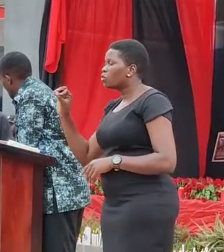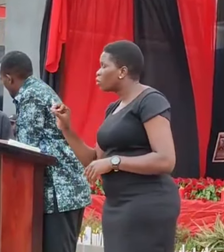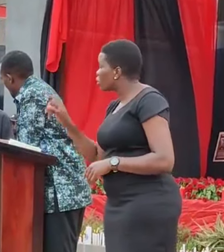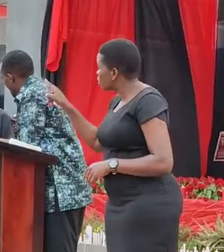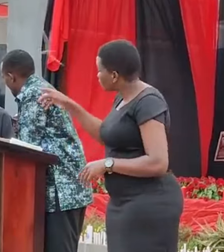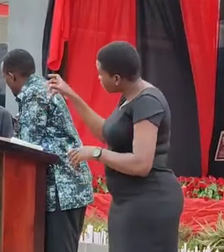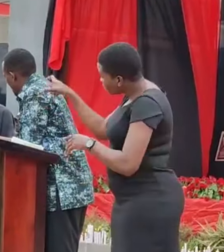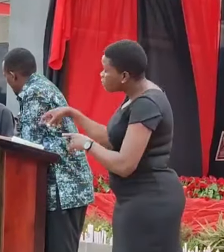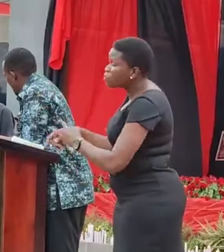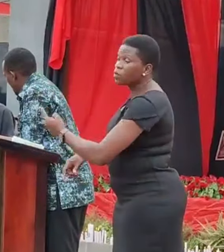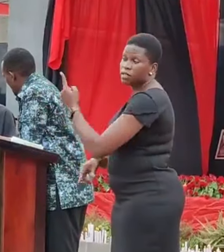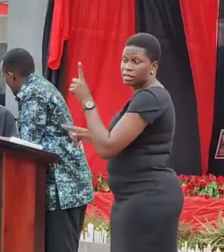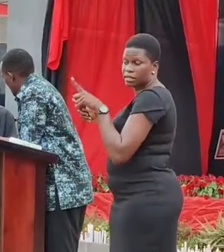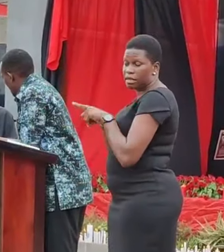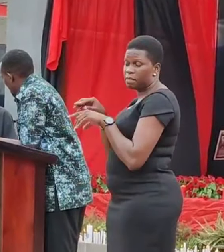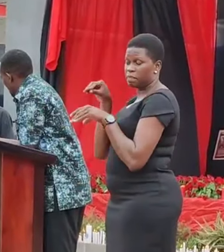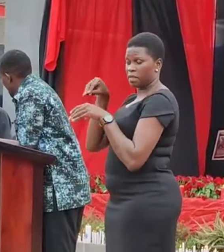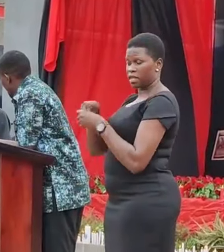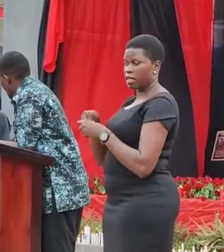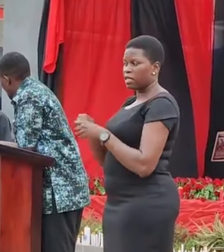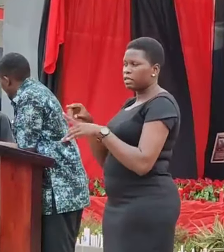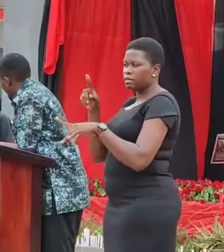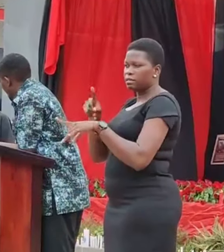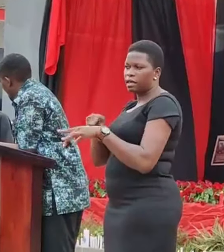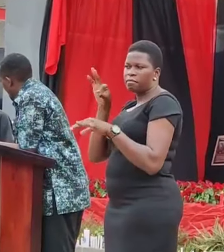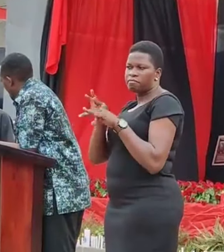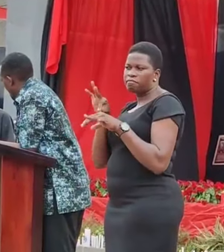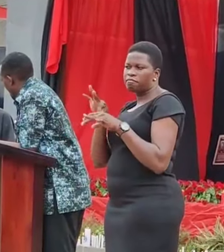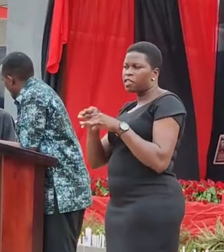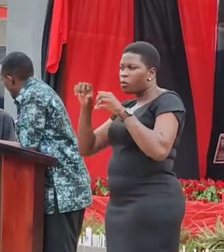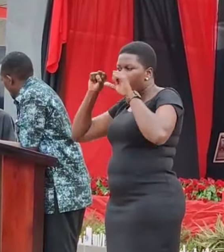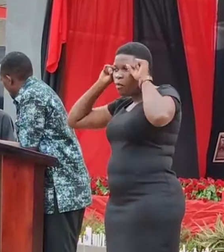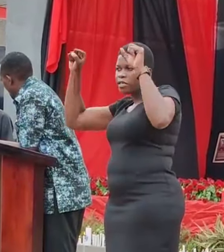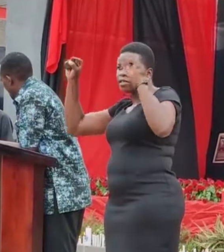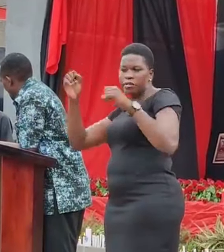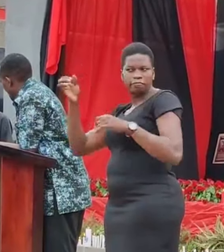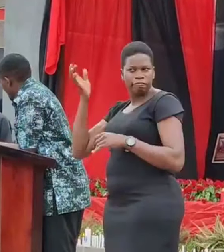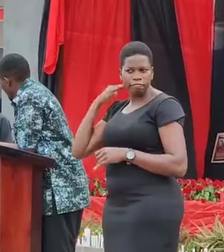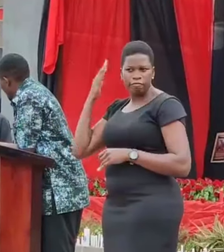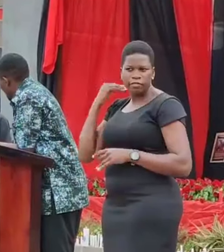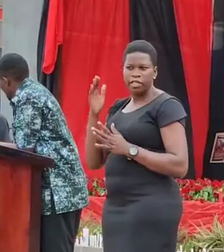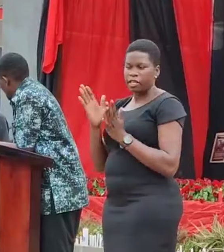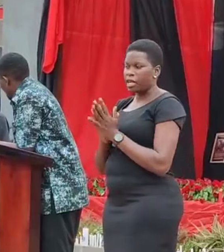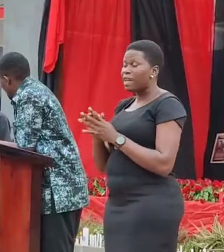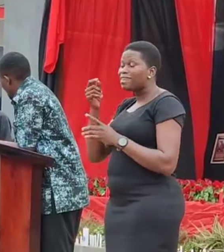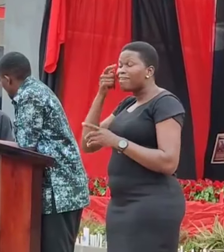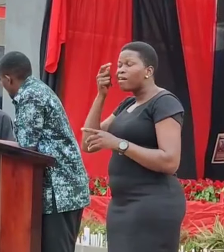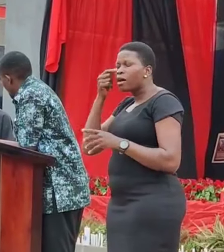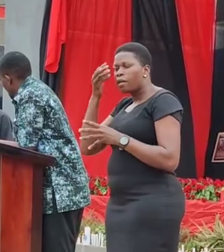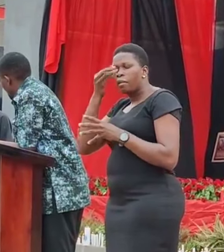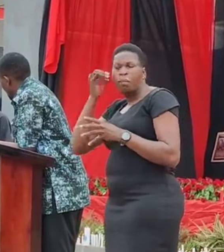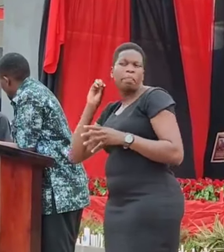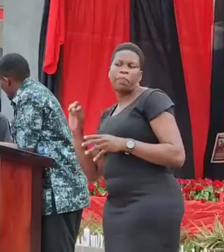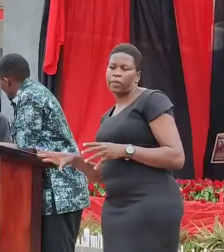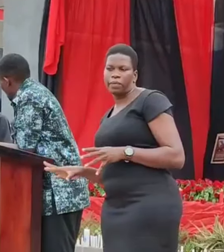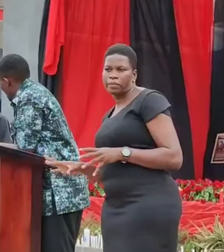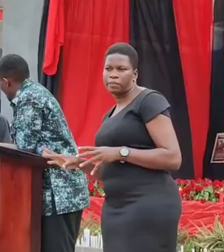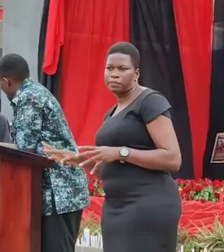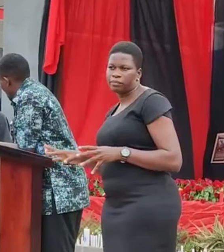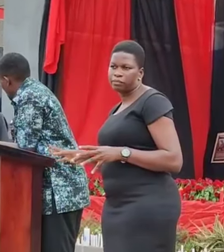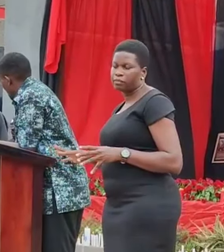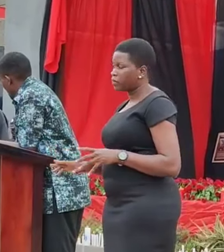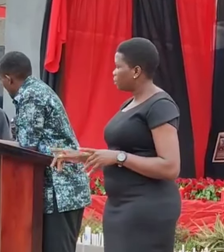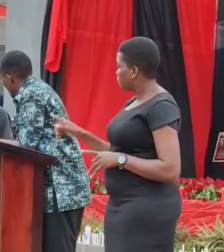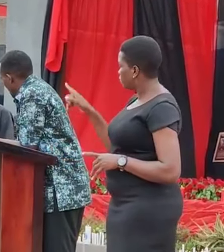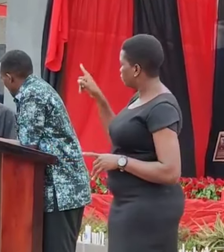kufule, ku alukawa kwa presidenti, ni mfamu elizo.